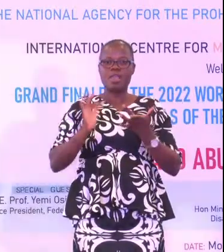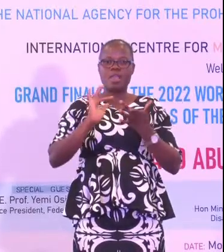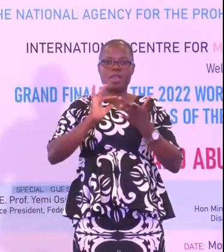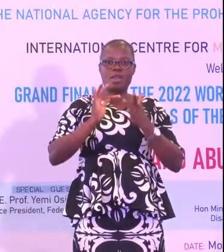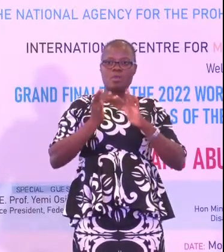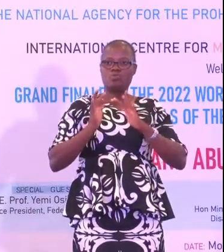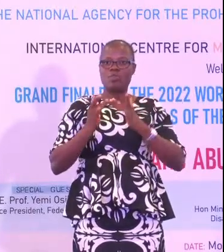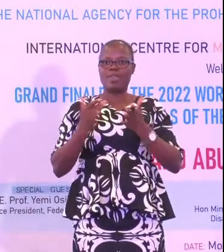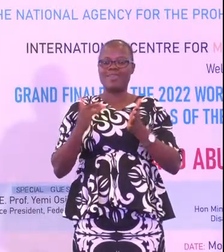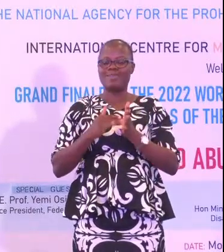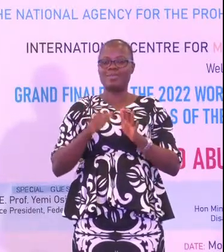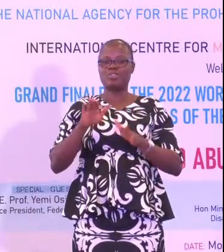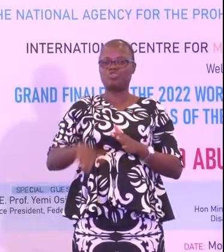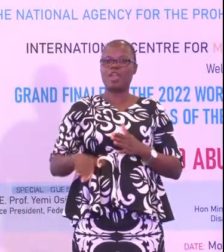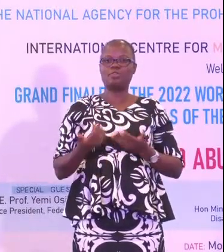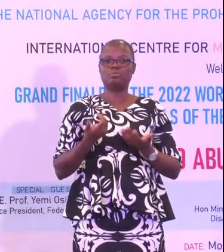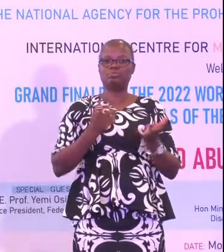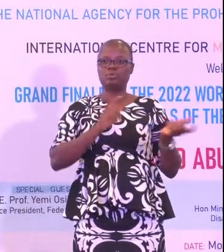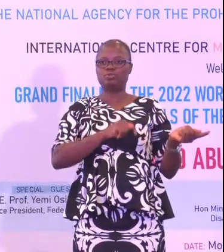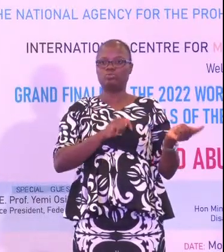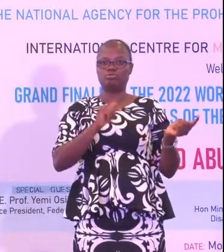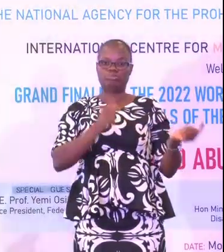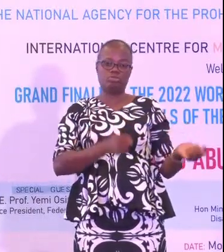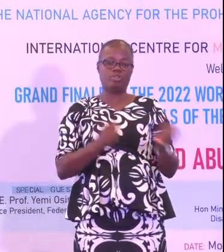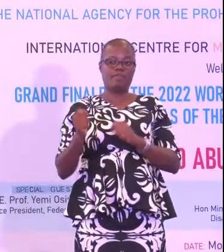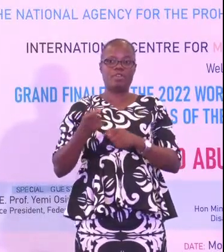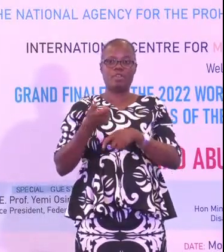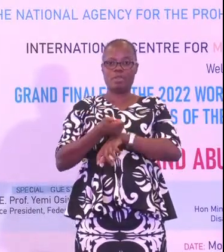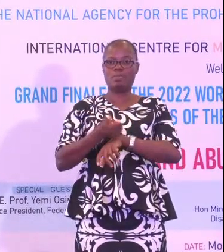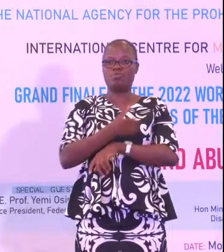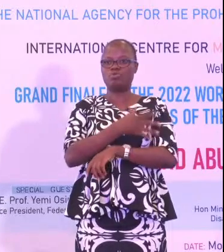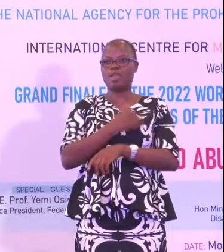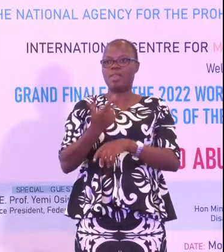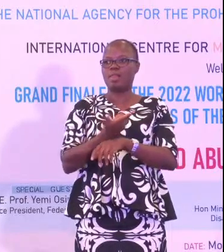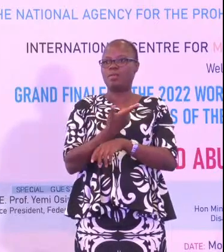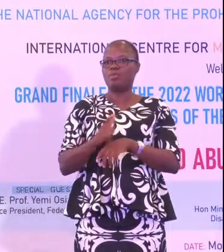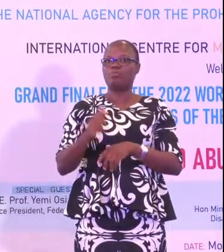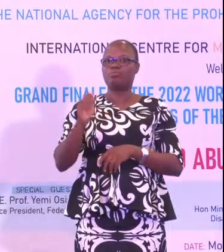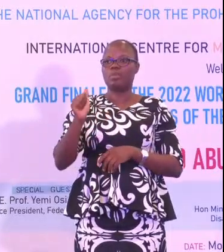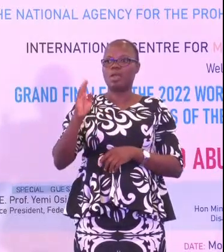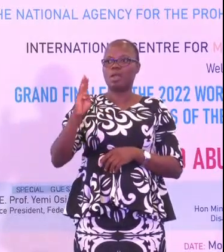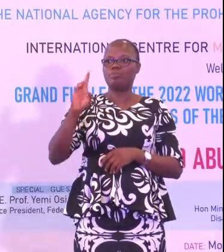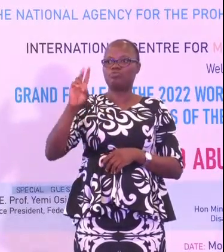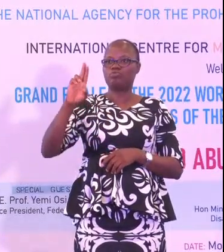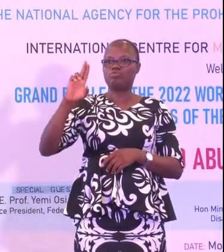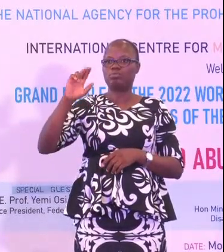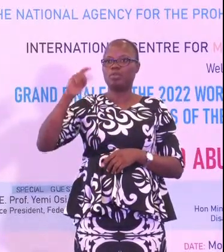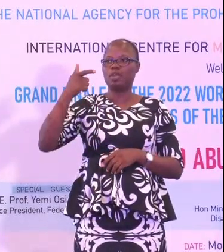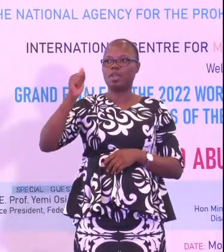Trafficking, Abuse and Labor, Abdul Ghani Abubakar,